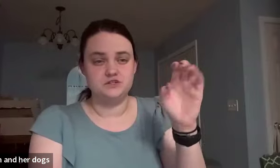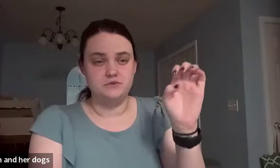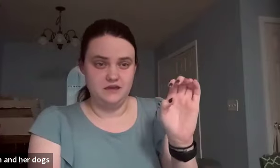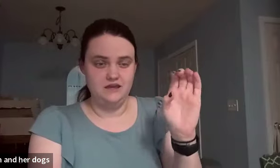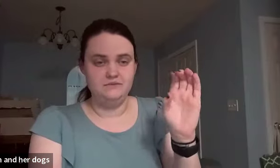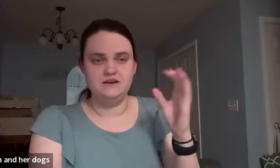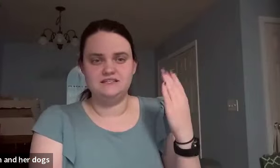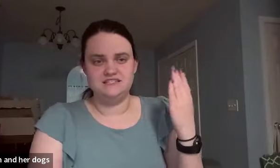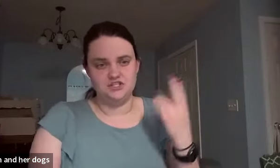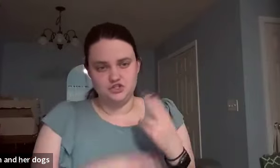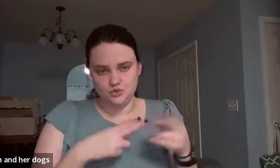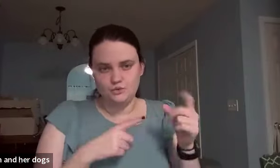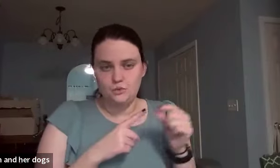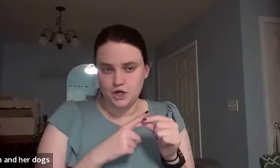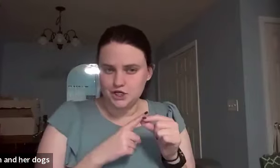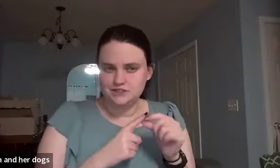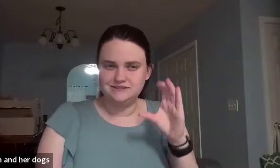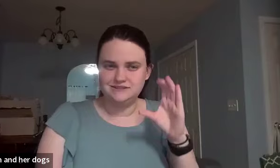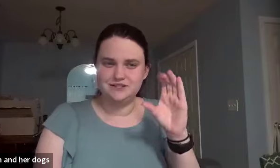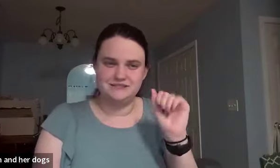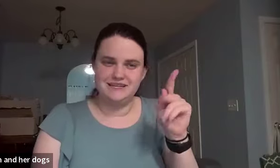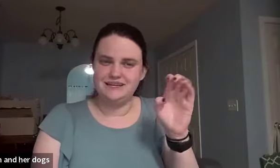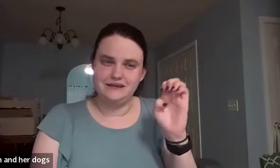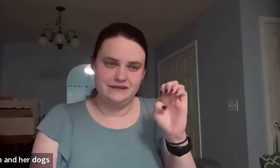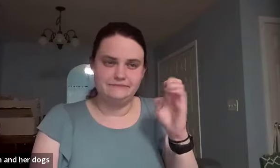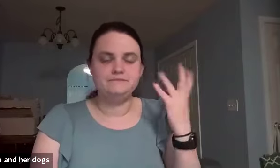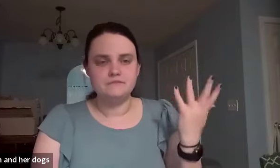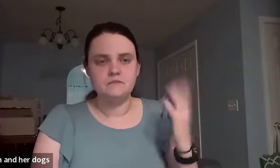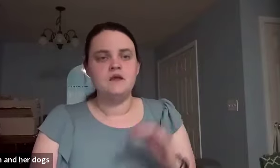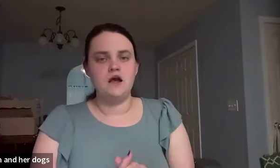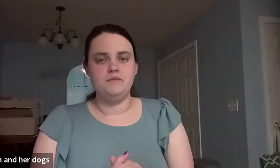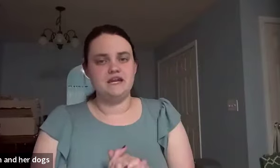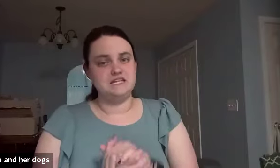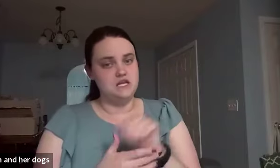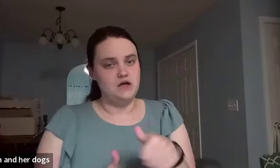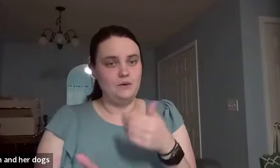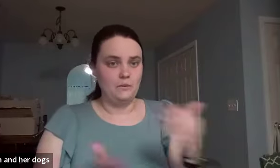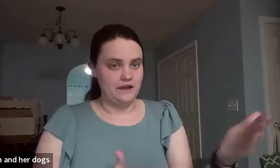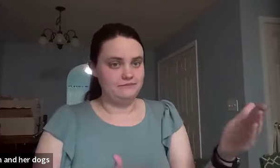finger spell cake because it's such a short word. Just go C-A-K-E. That is another way.